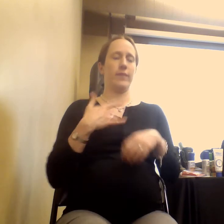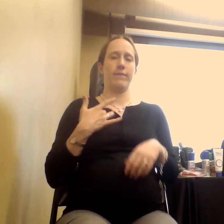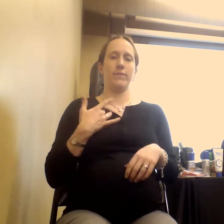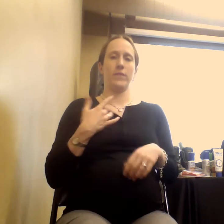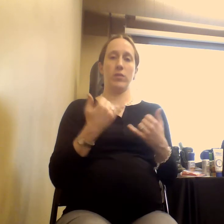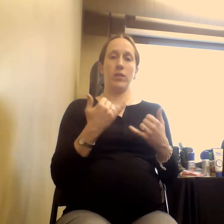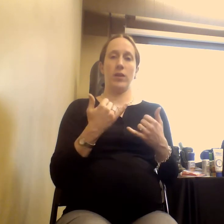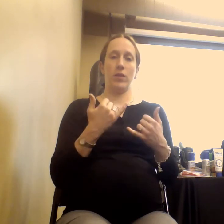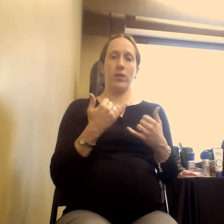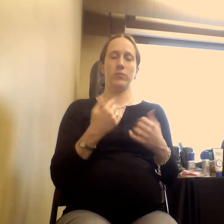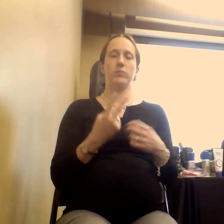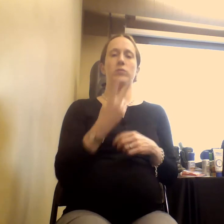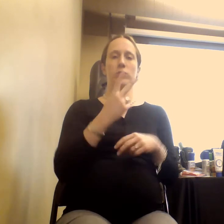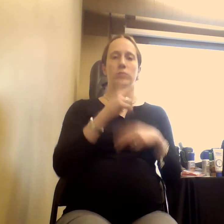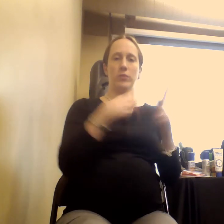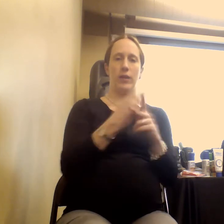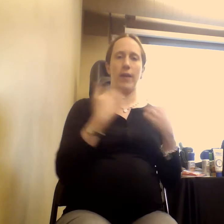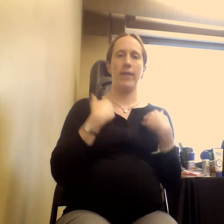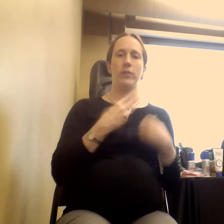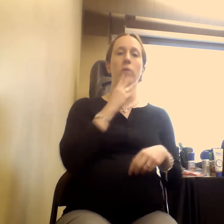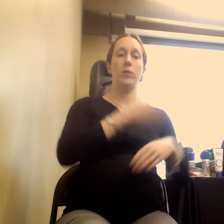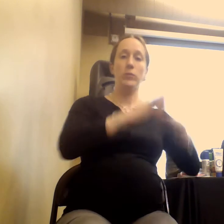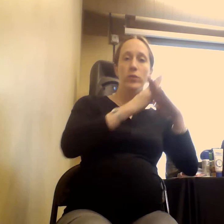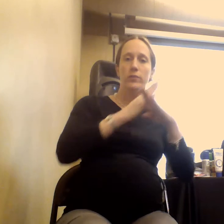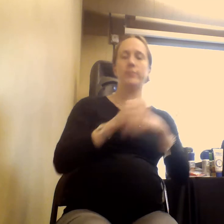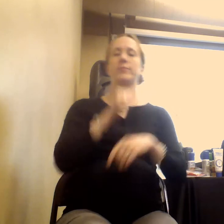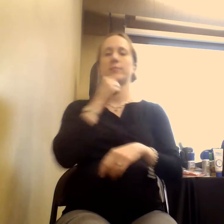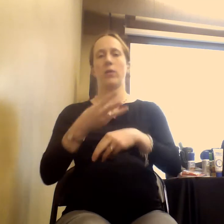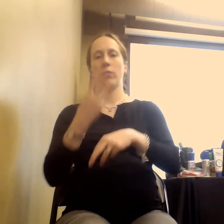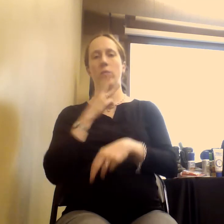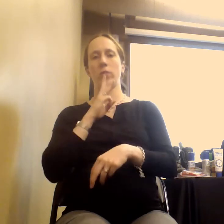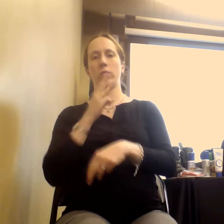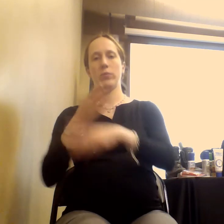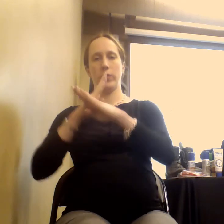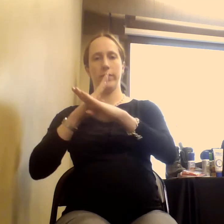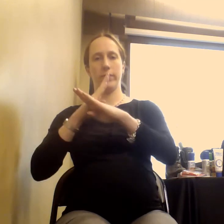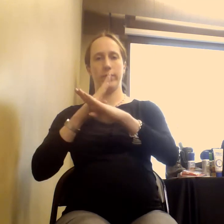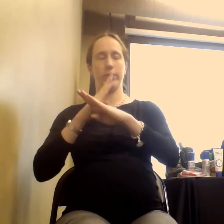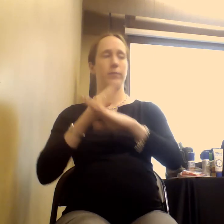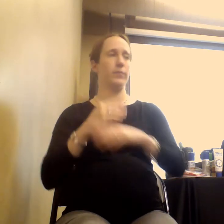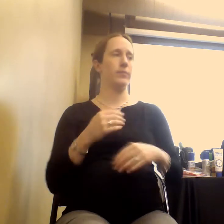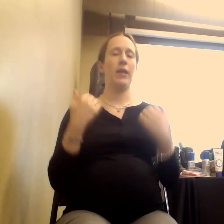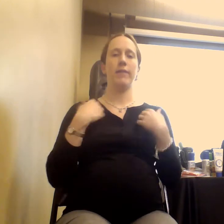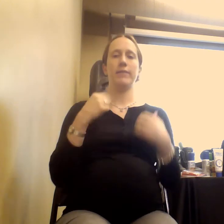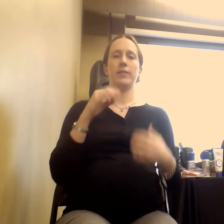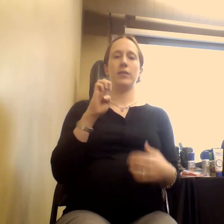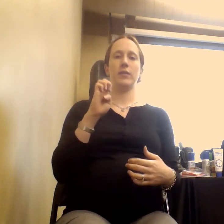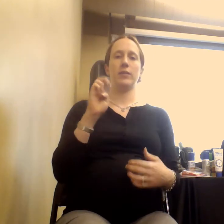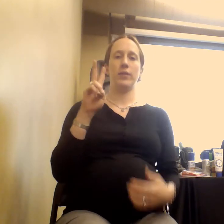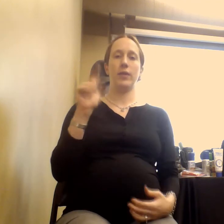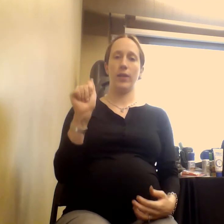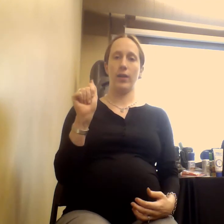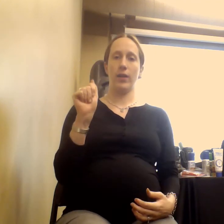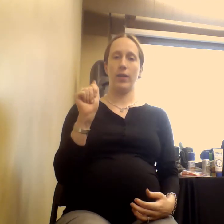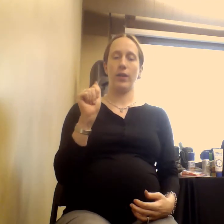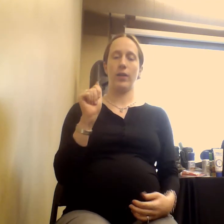version, and I have it in the waterproof version. Pretty much the same thing, same EVO foam down here. This is called a Strobel